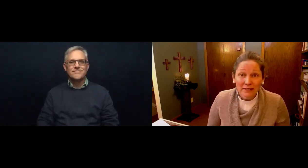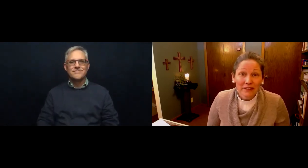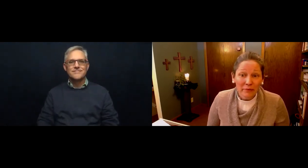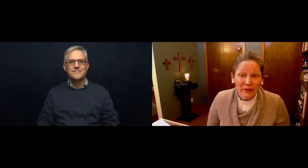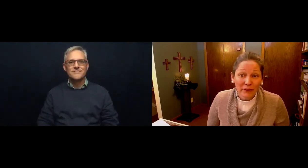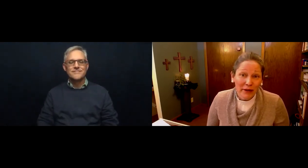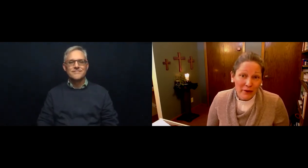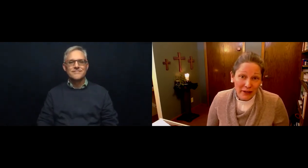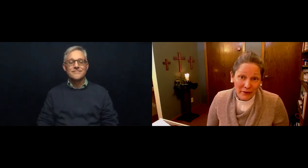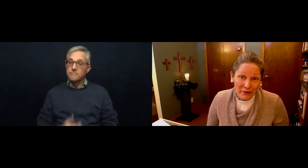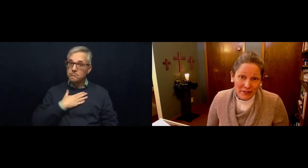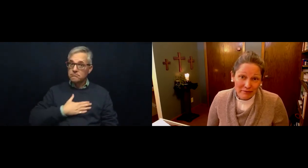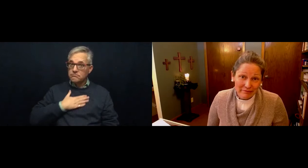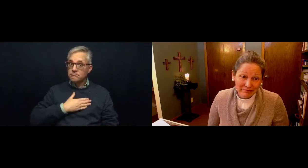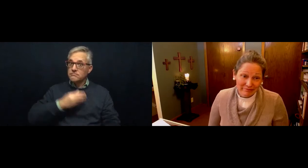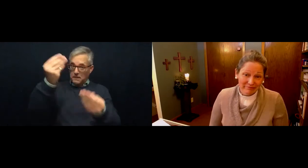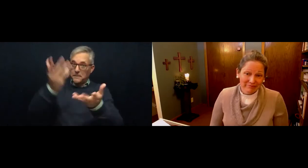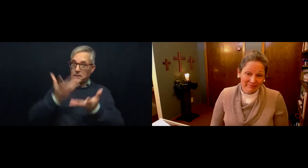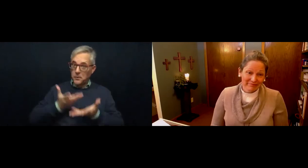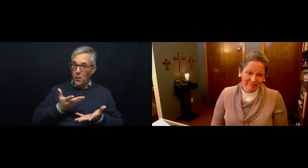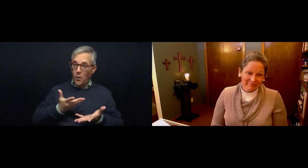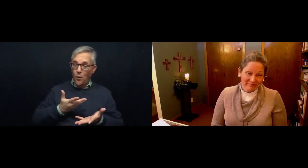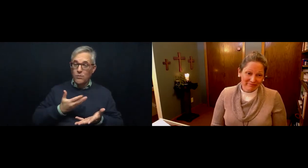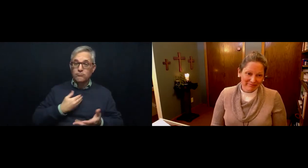Please let me know how that goes.